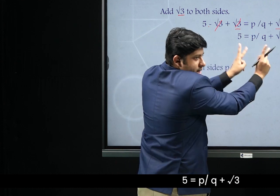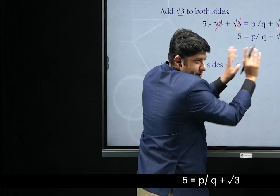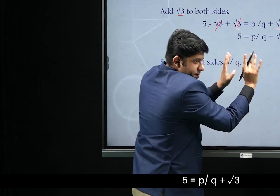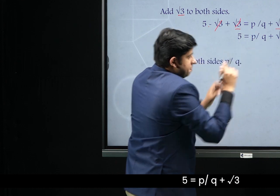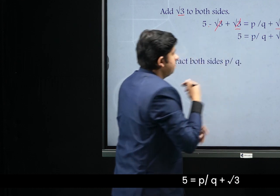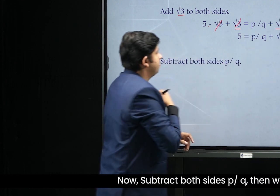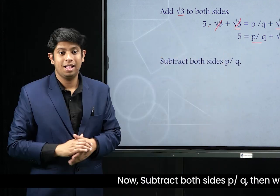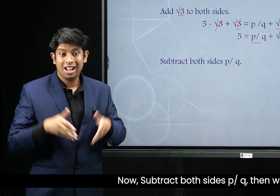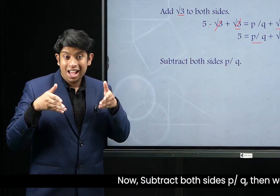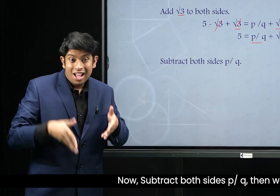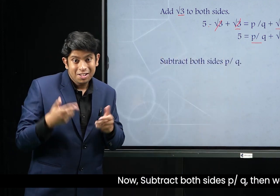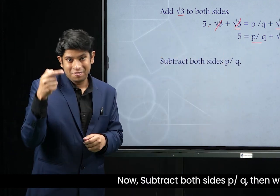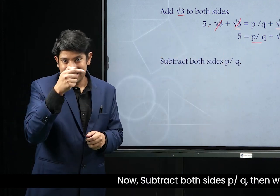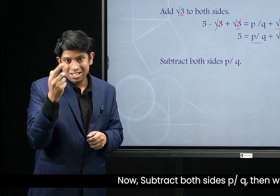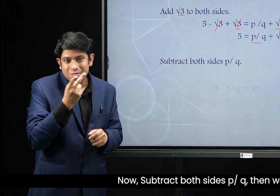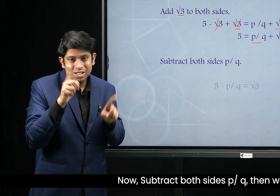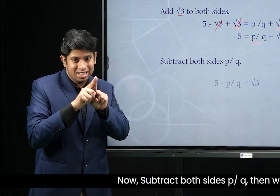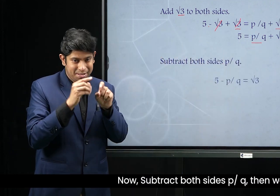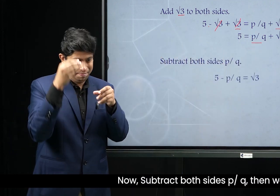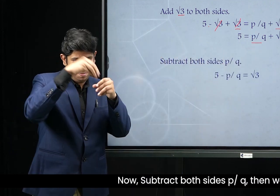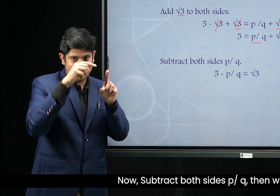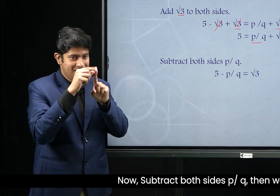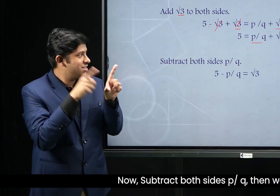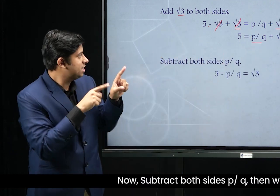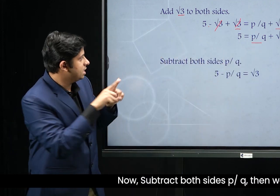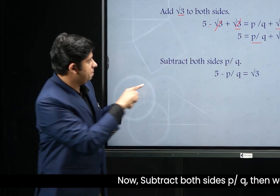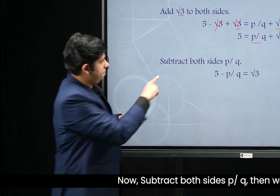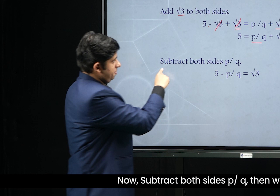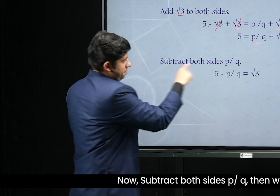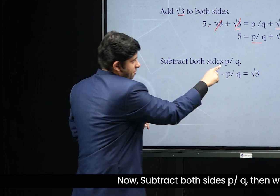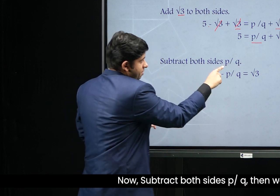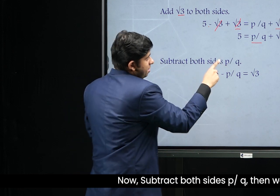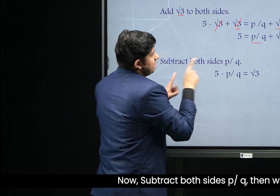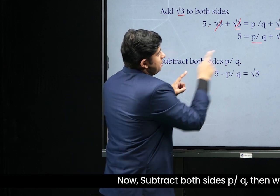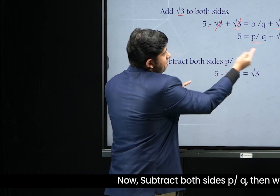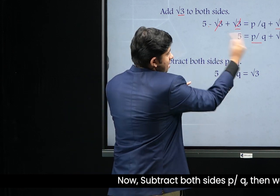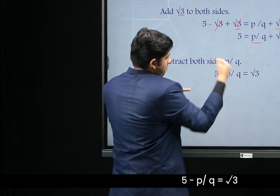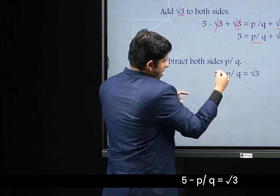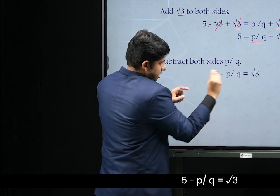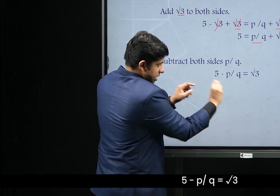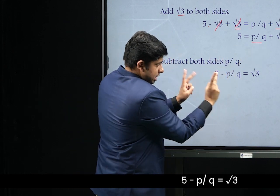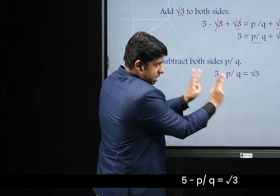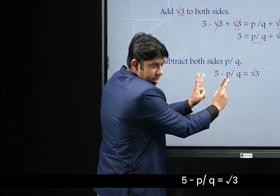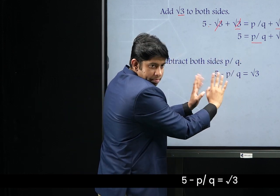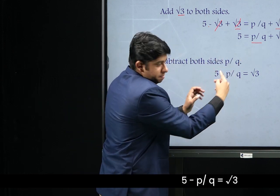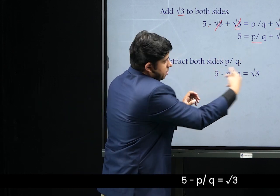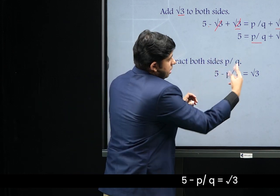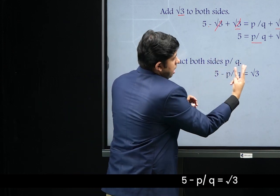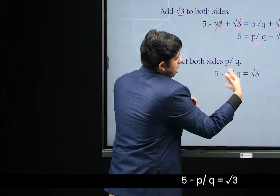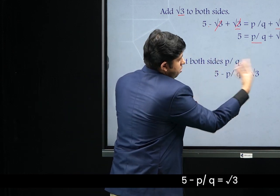3. Now subtract both sides p by q. Then we get 5 minus p by q is equal